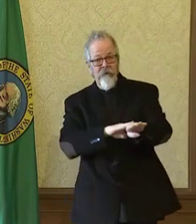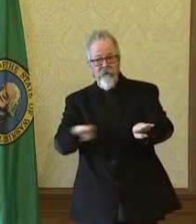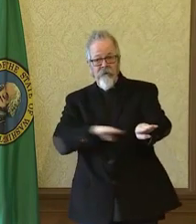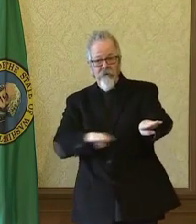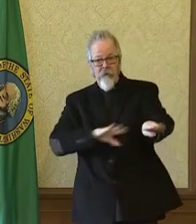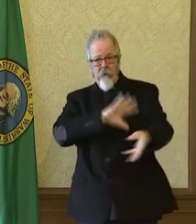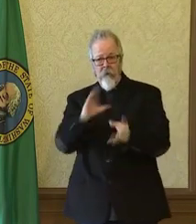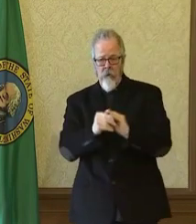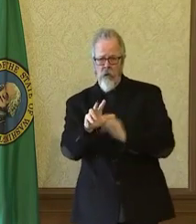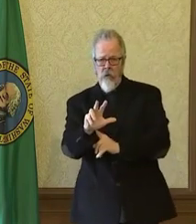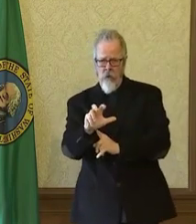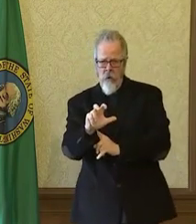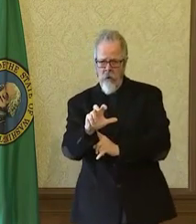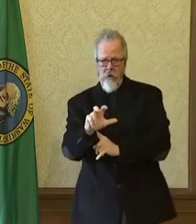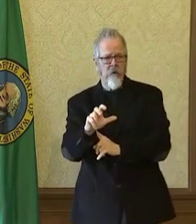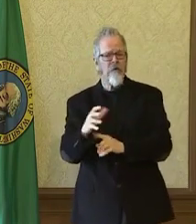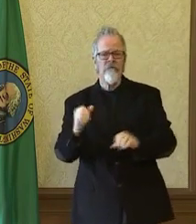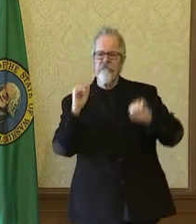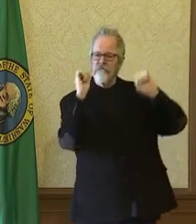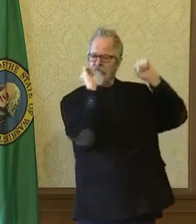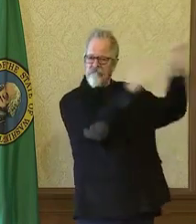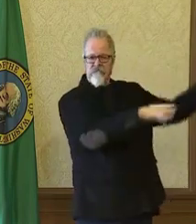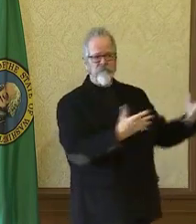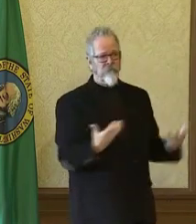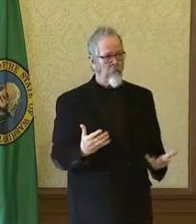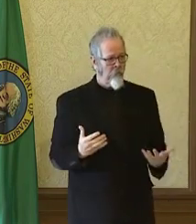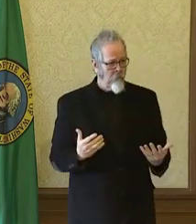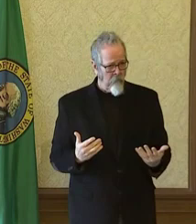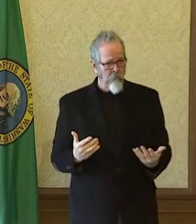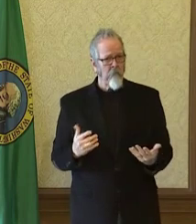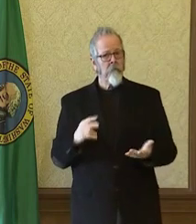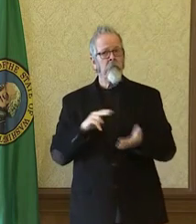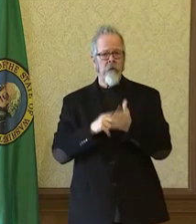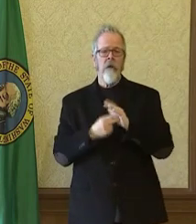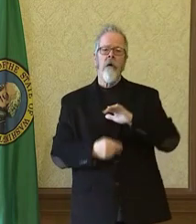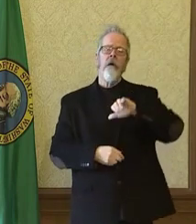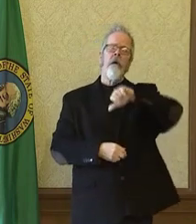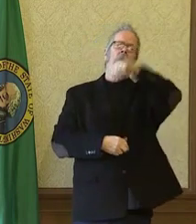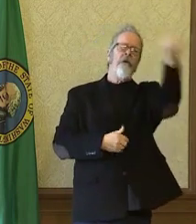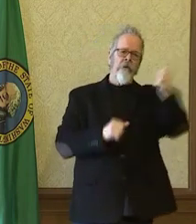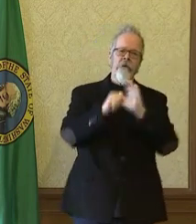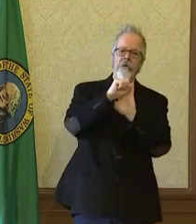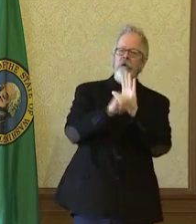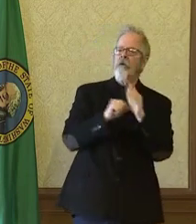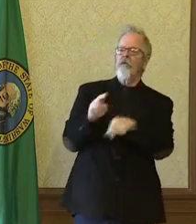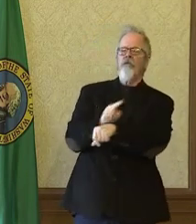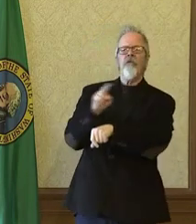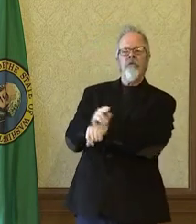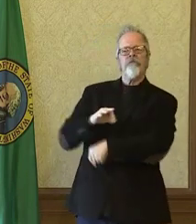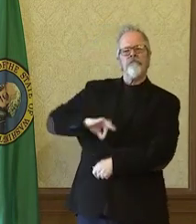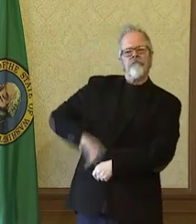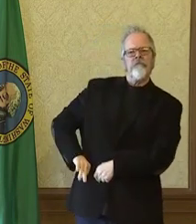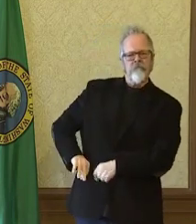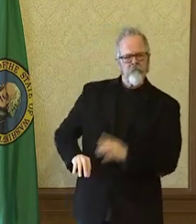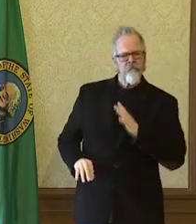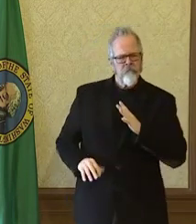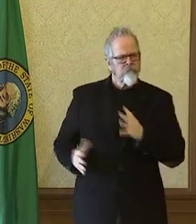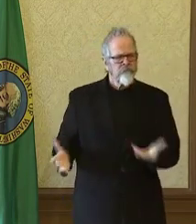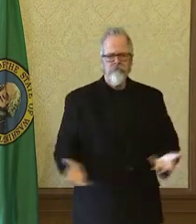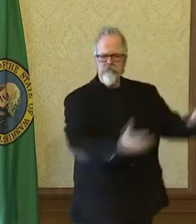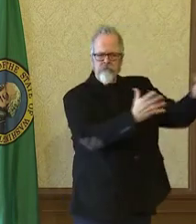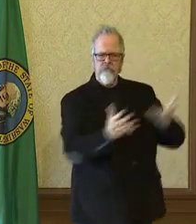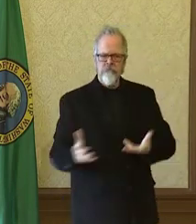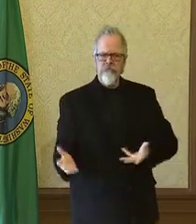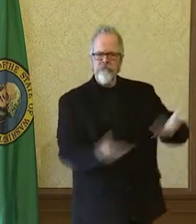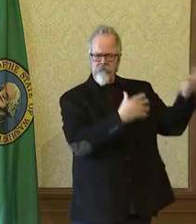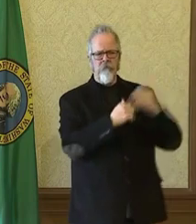social distancing are being noted around the country, and it's a reason to be proud of our state. We